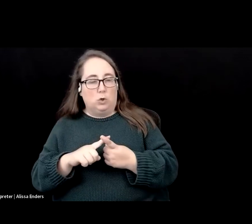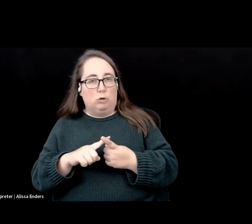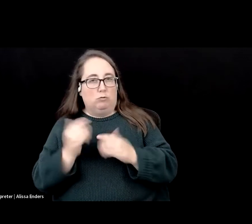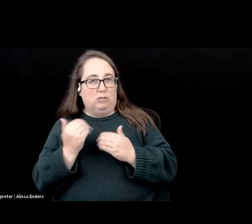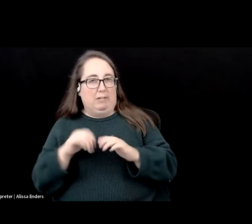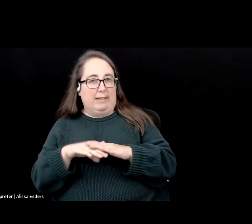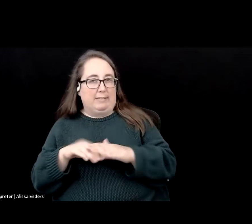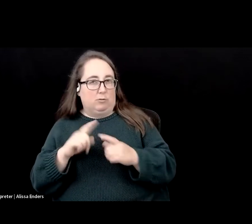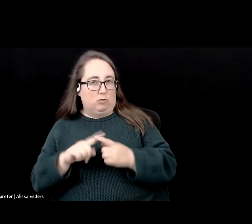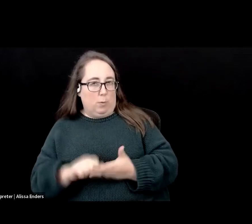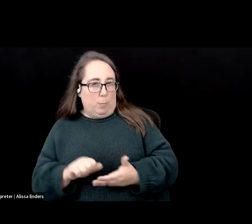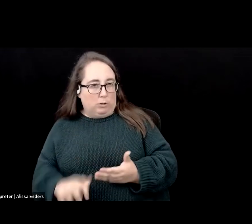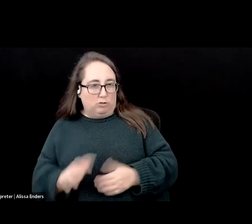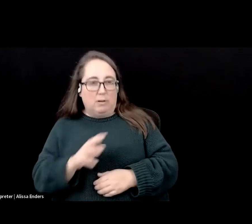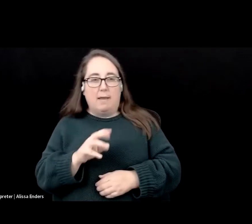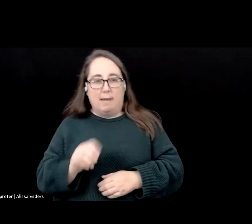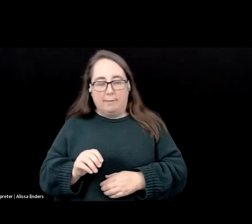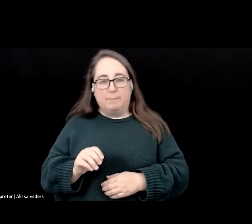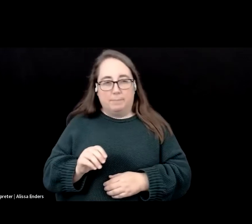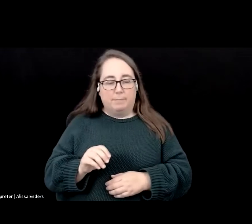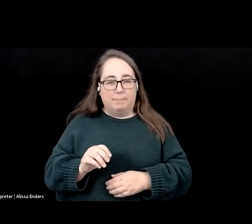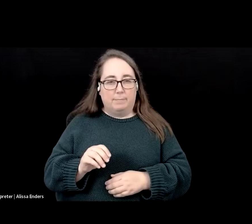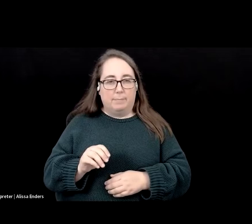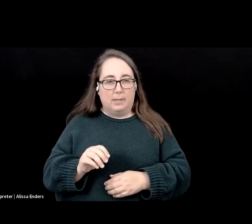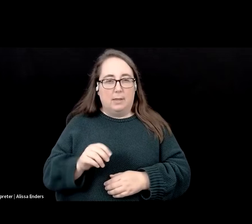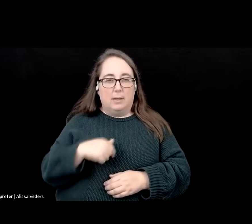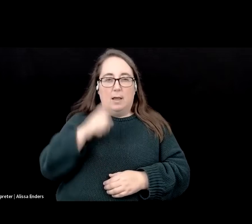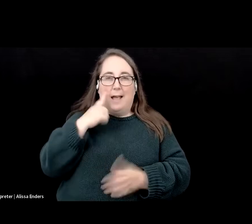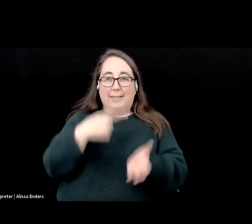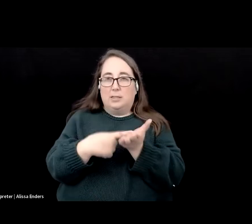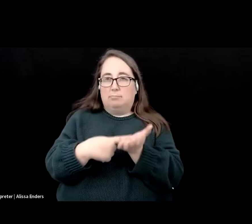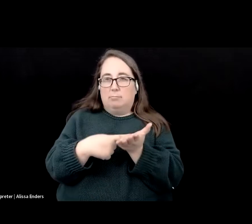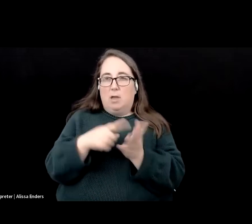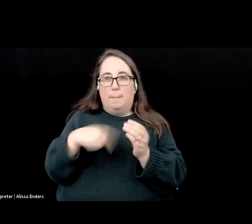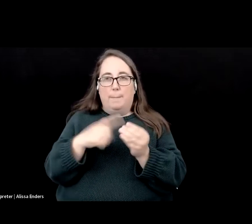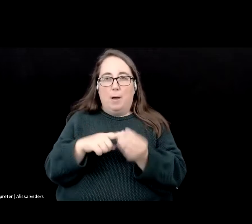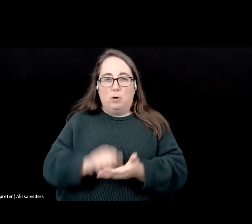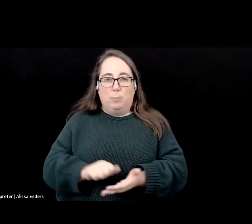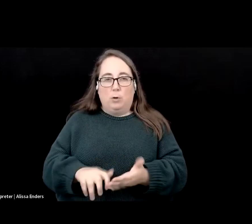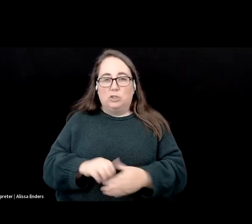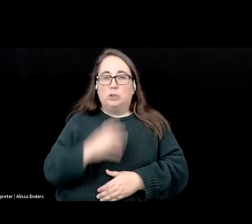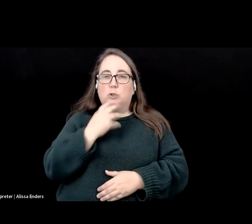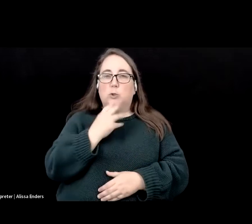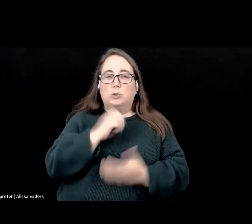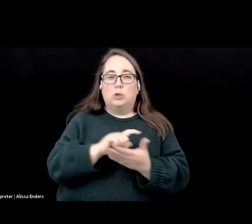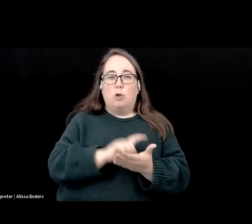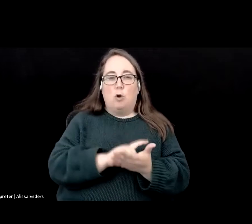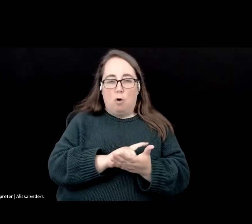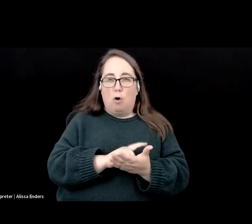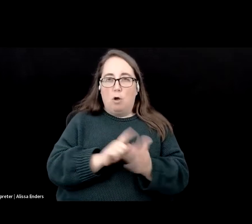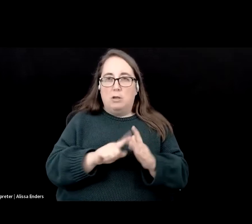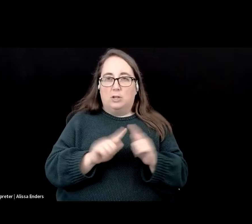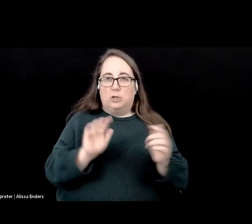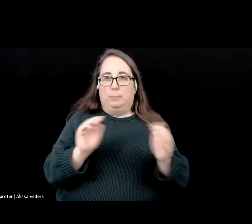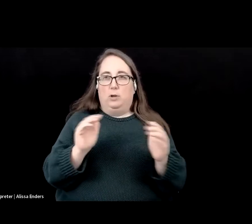abortion. And because of this shift, I think the discourse about abortion in Jewish law and Jewish tradition has actually started to mirror our